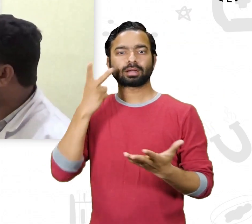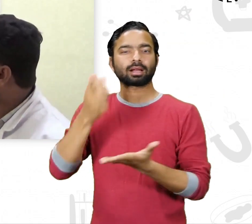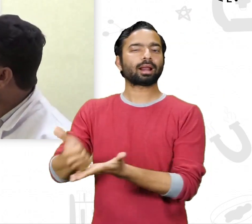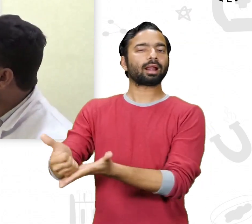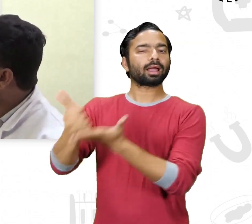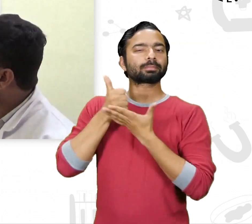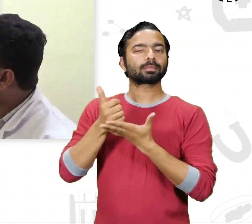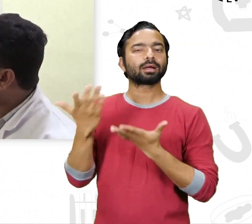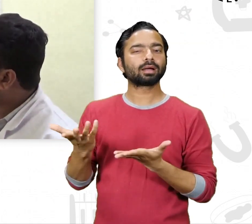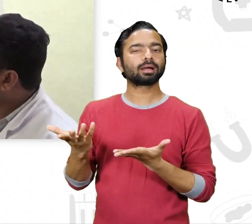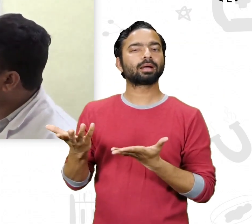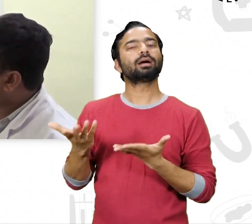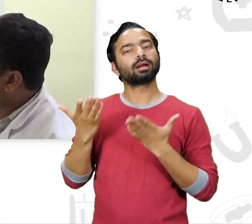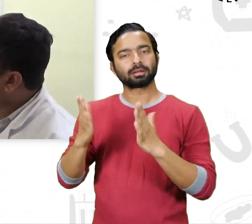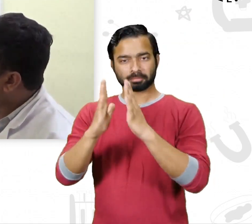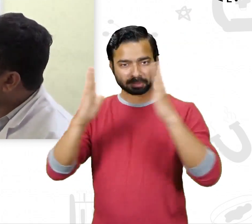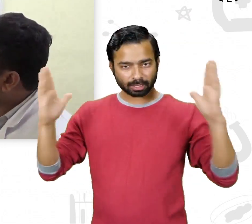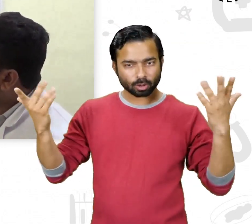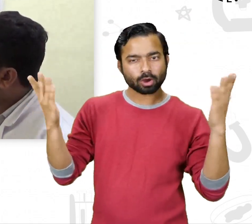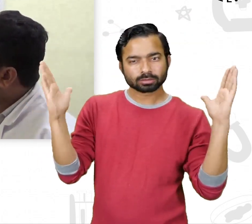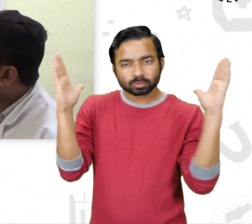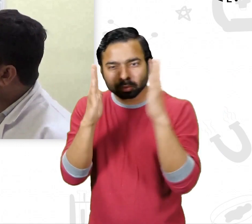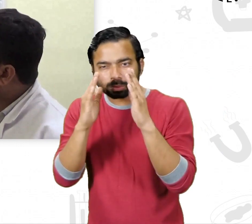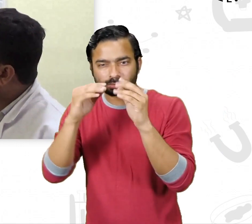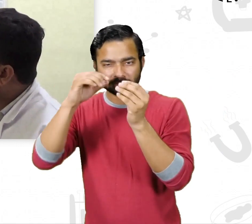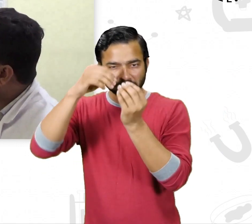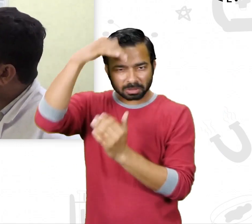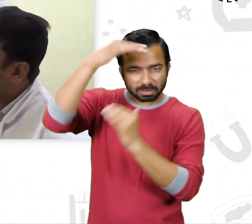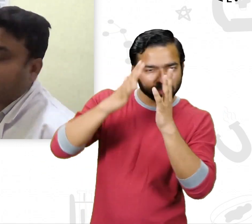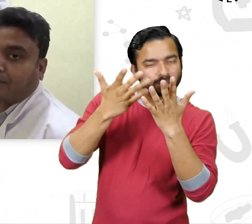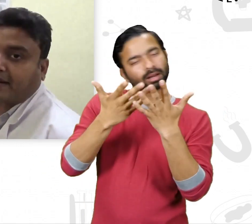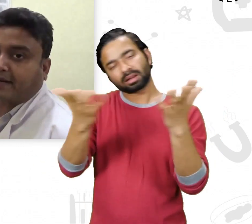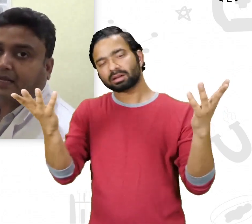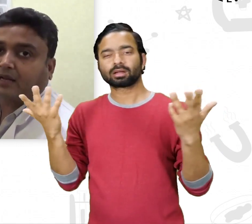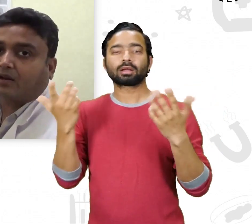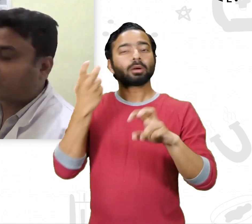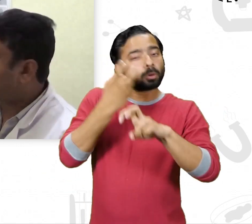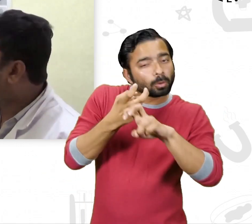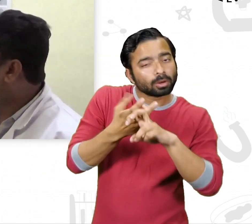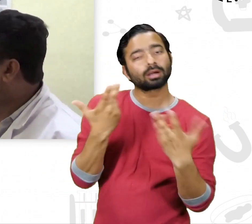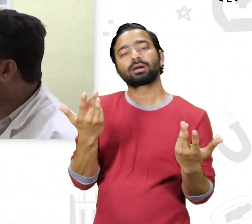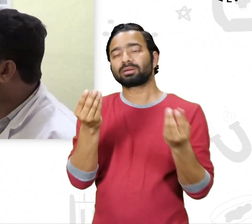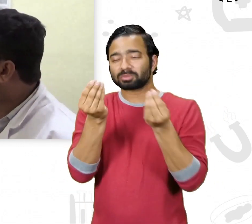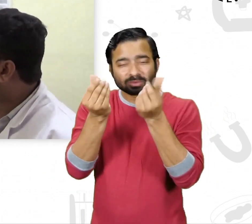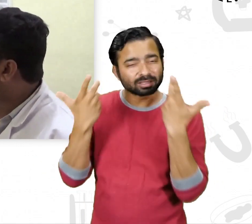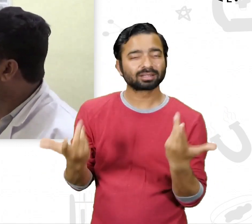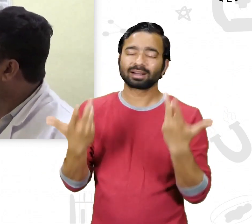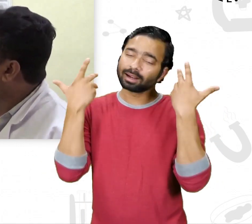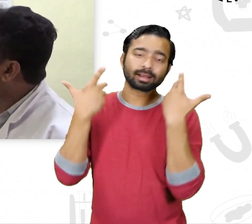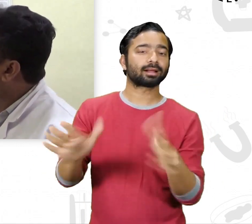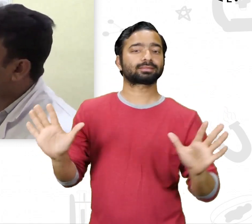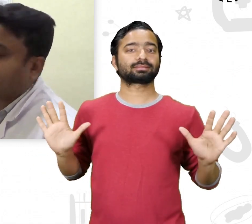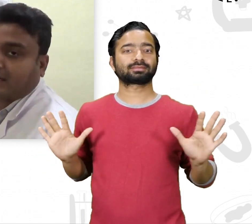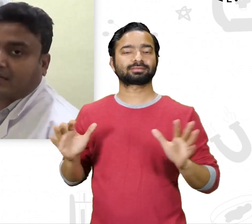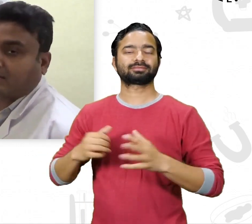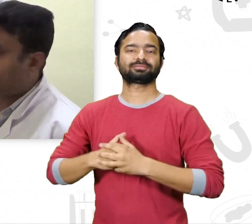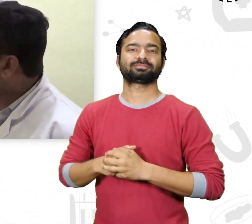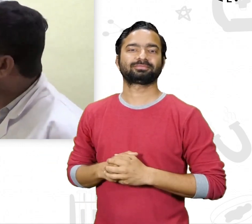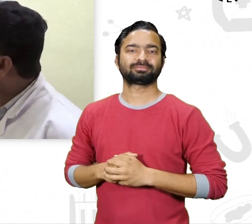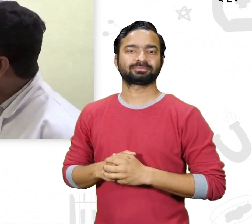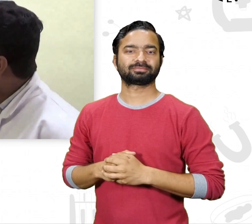microscope. You can also analyze the nanoparticle or the materia samples. You